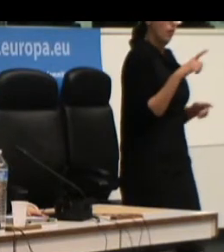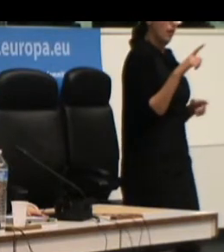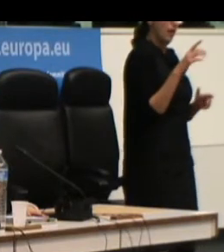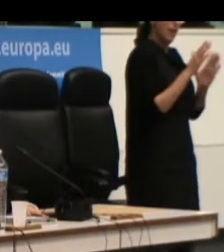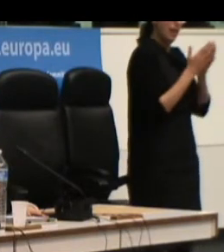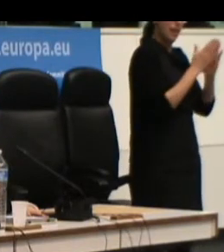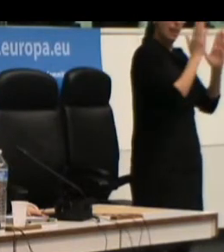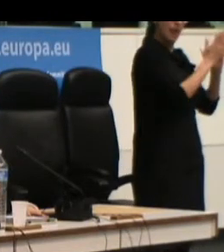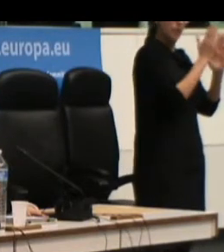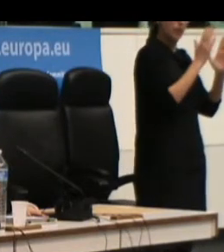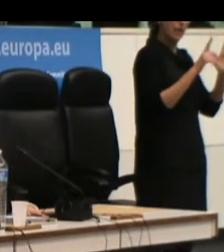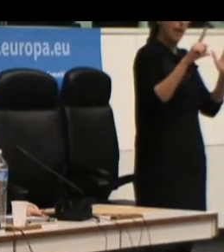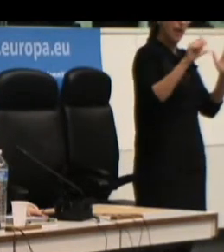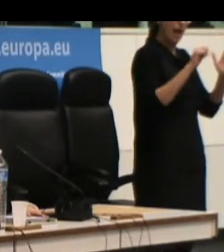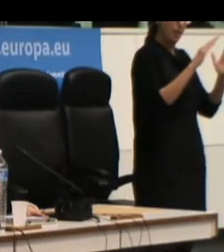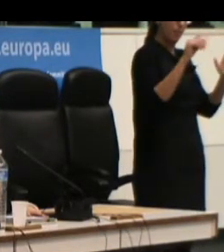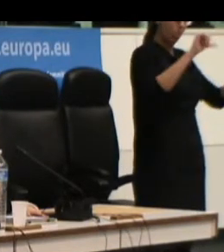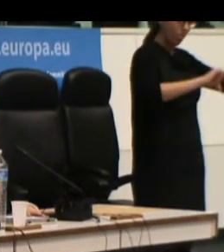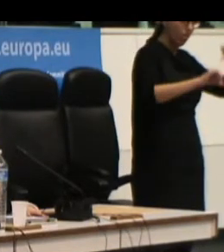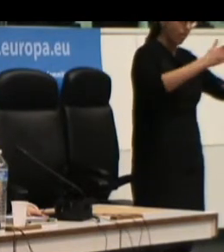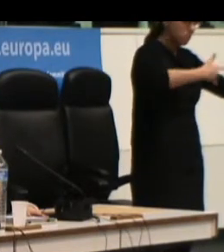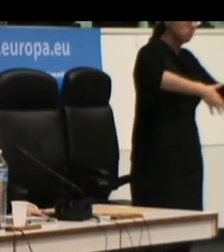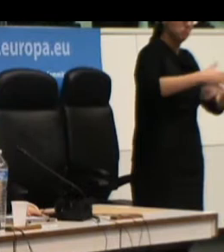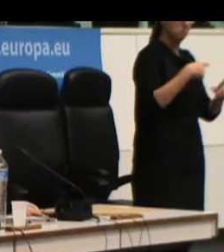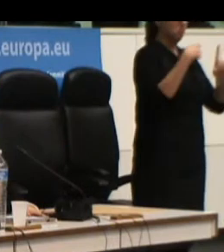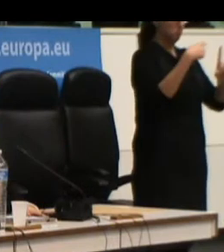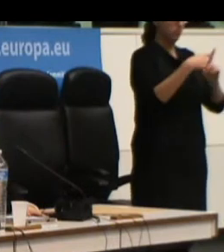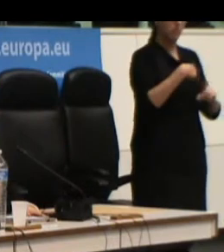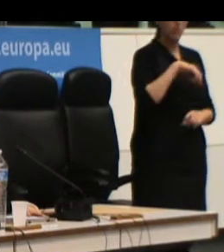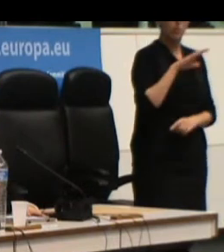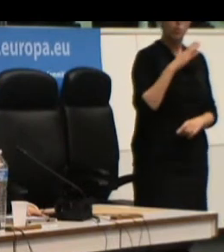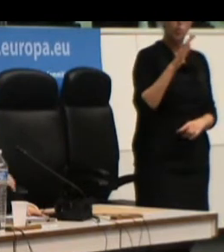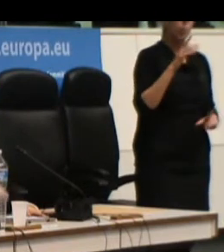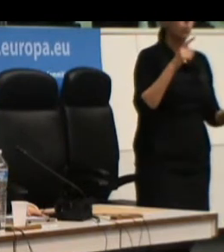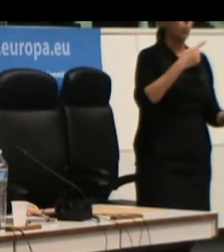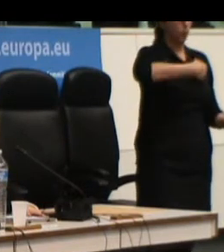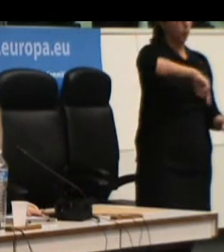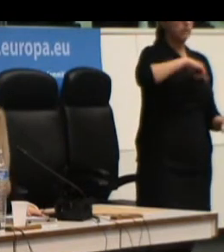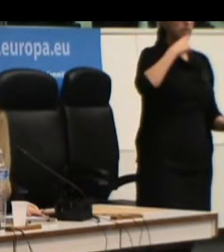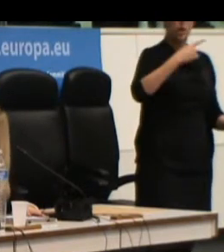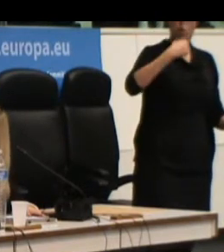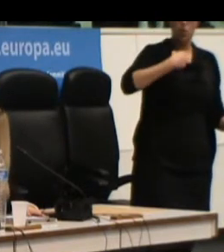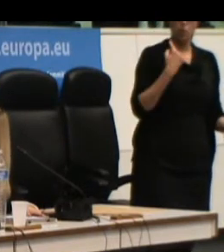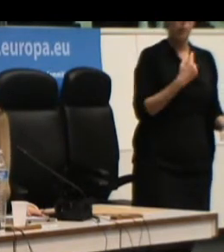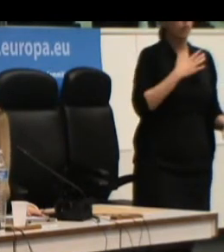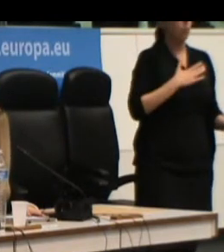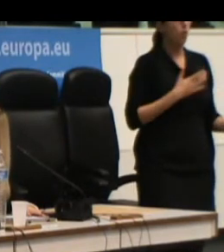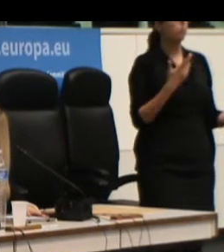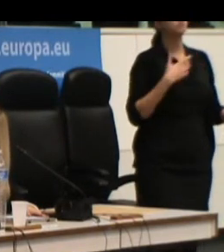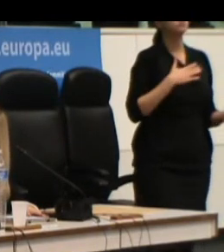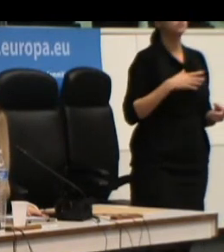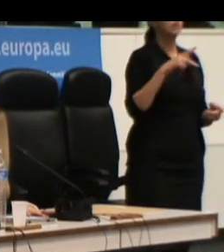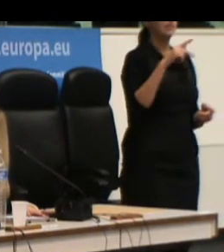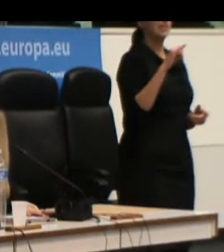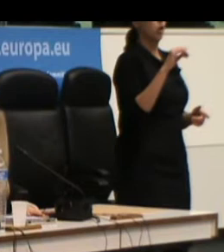Lab has been very effective in allowing us to say, well, we would really like this. We would like to be able to have a kiosk, for